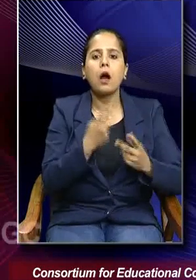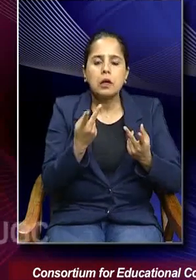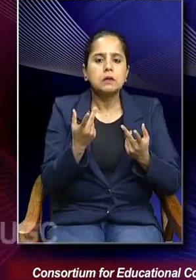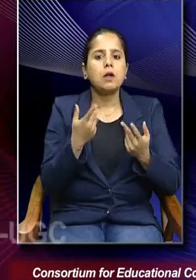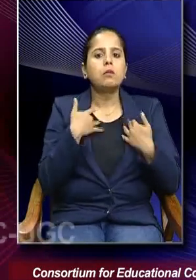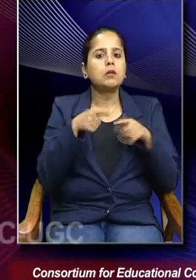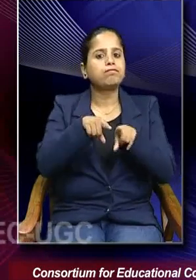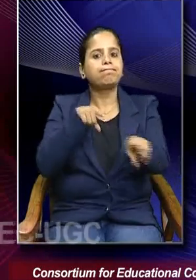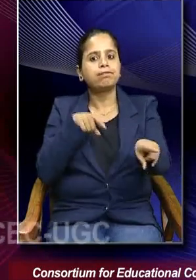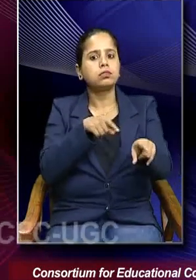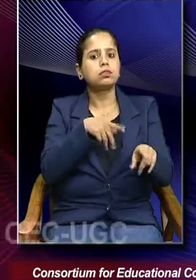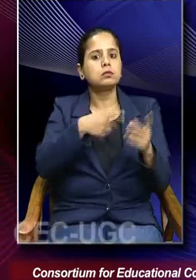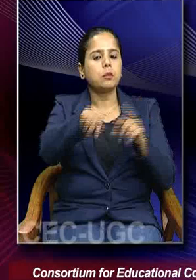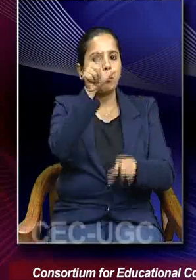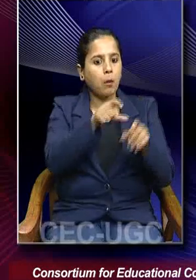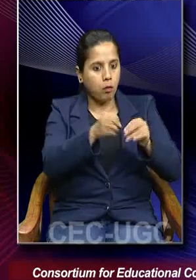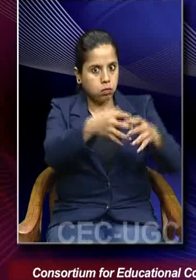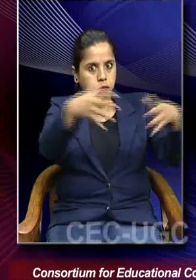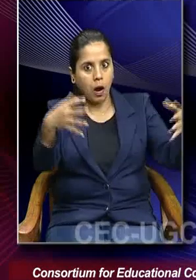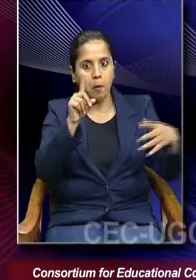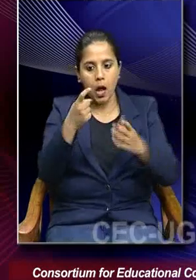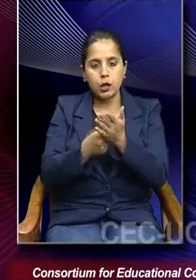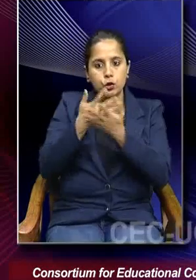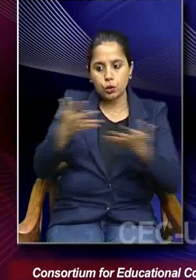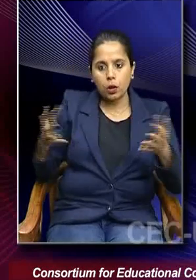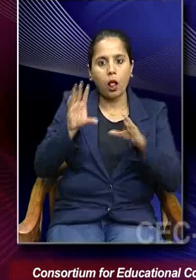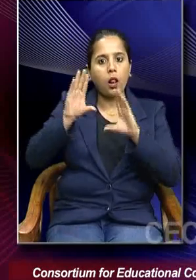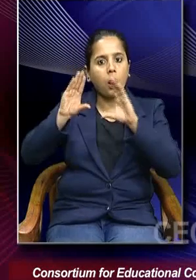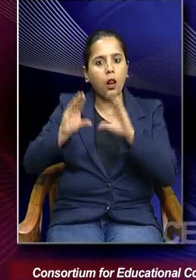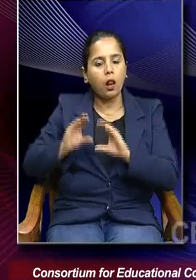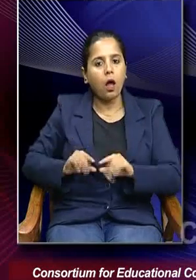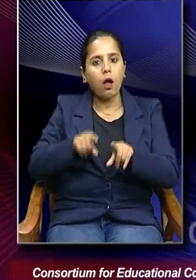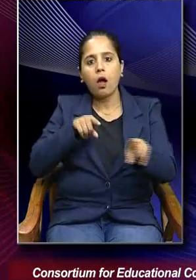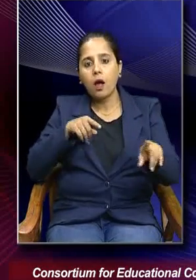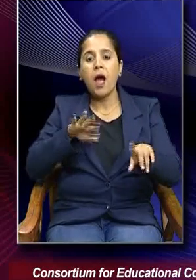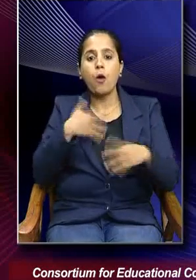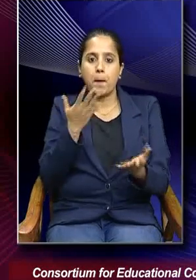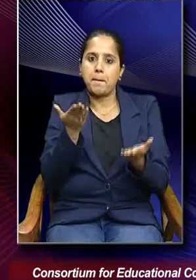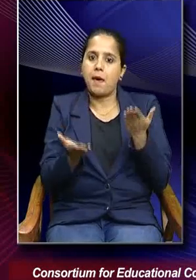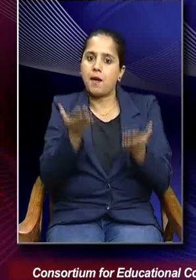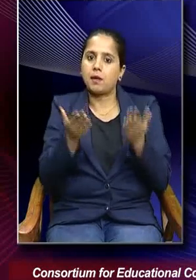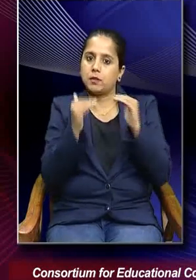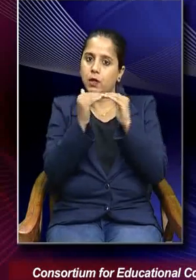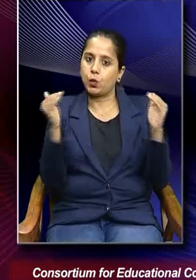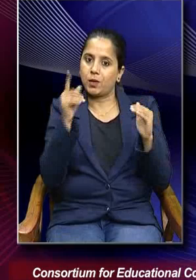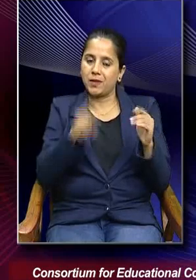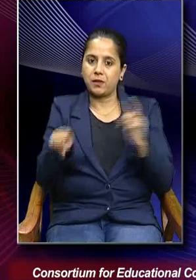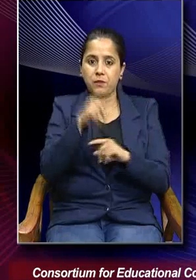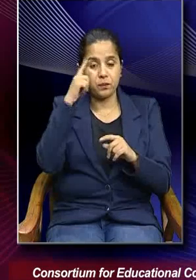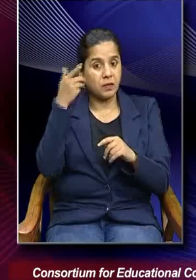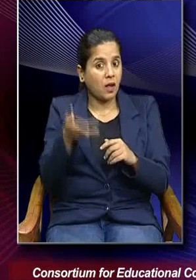balance between population and the resources in order to create a society which is